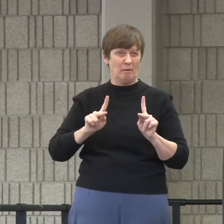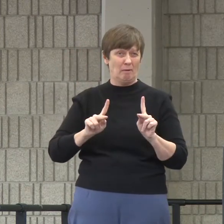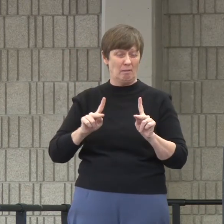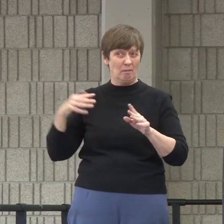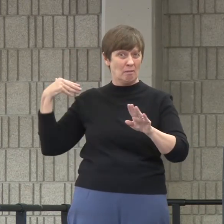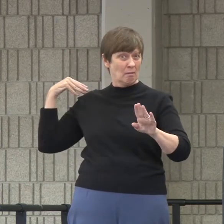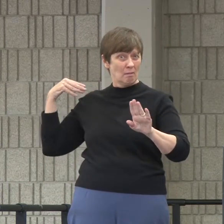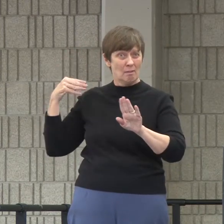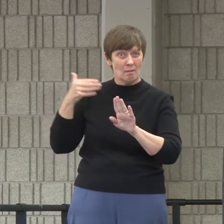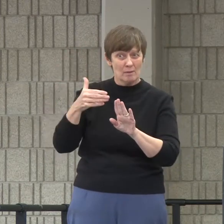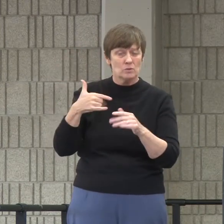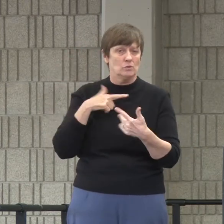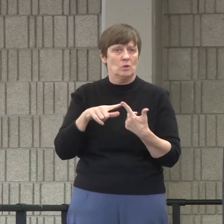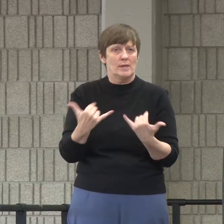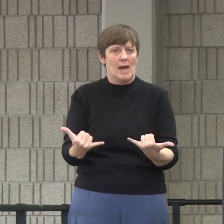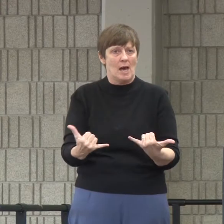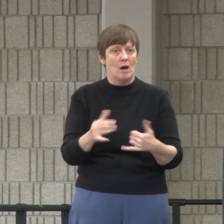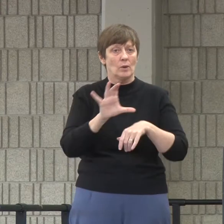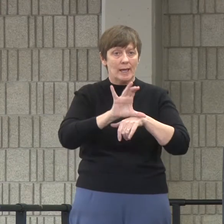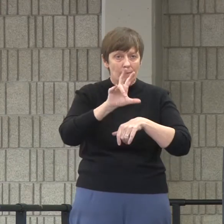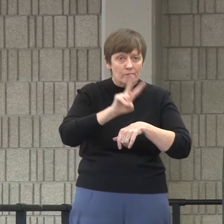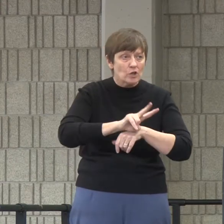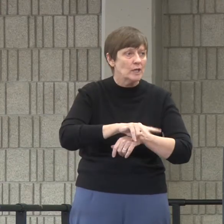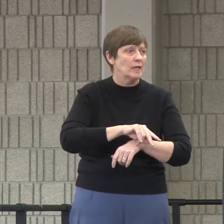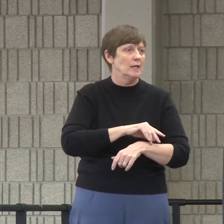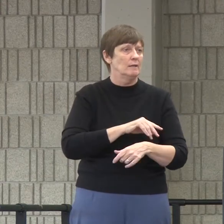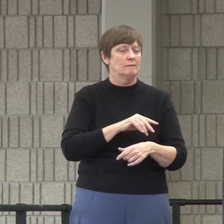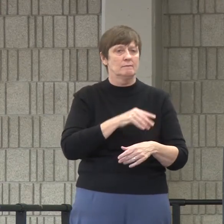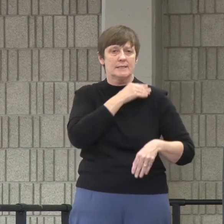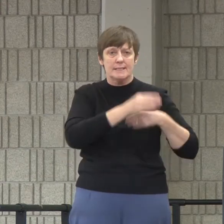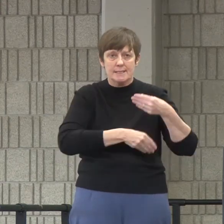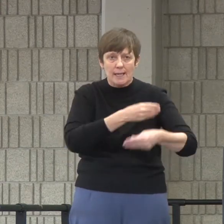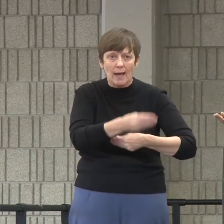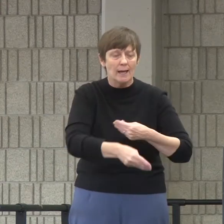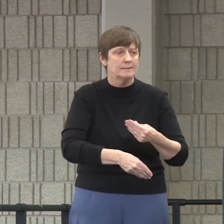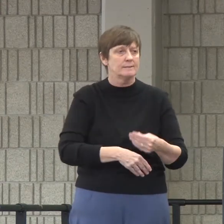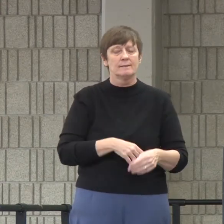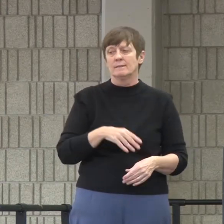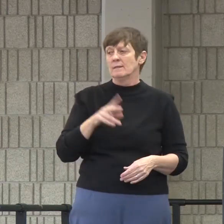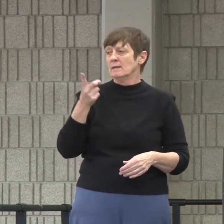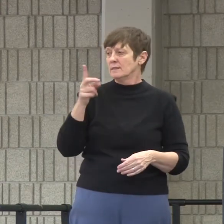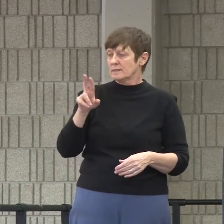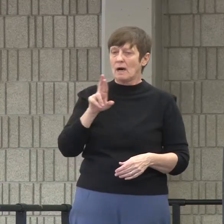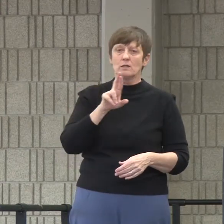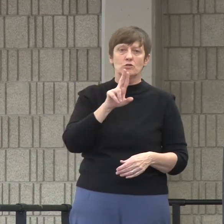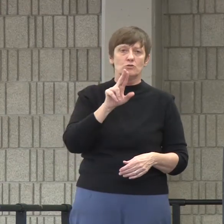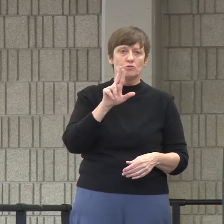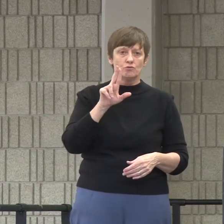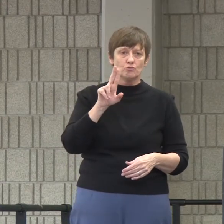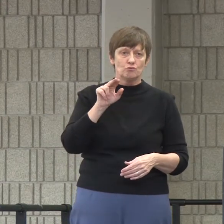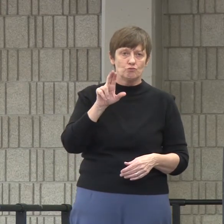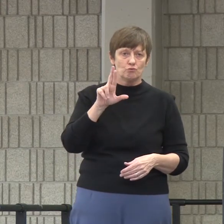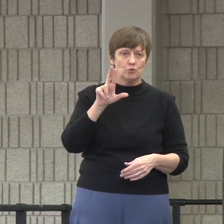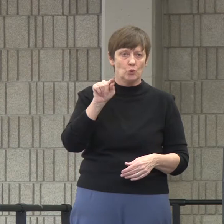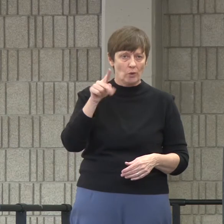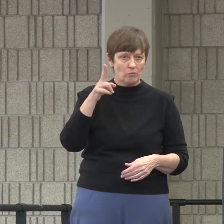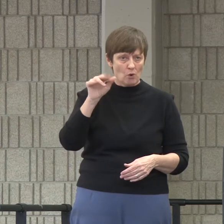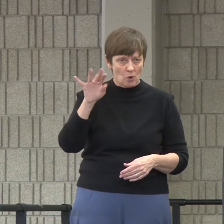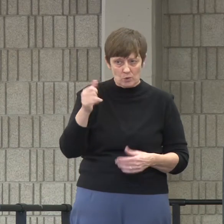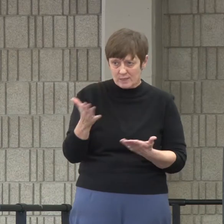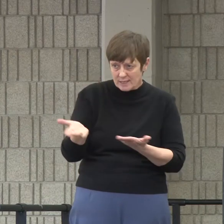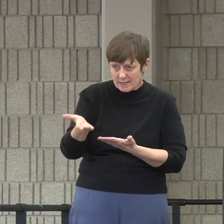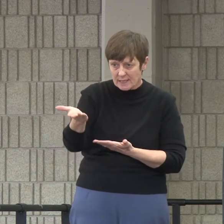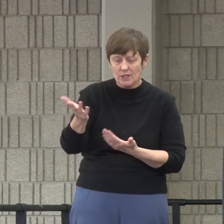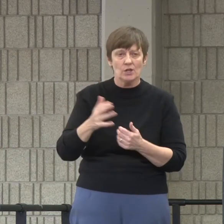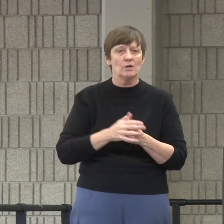Cape Verdean descent, we stand on the shoulders of people like Dr. Bruce Rose, who's here,